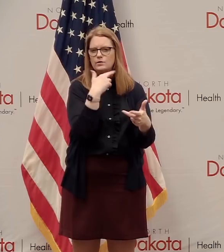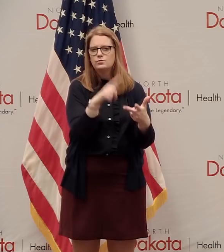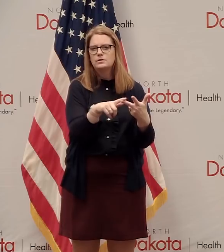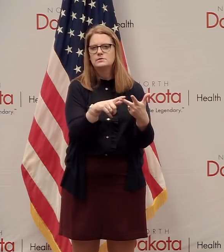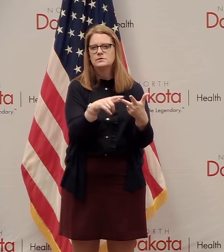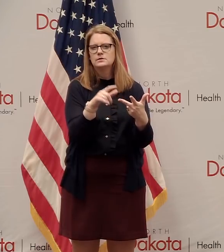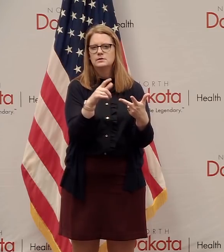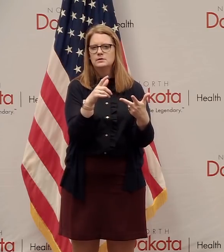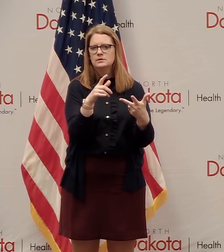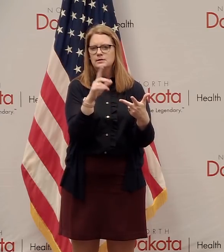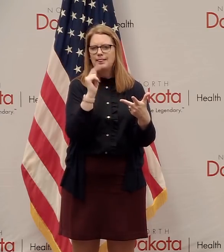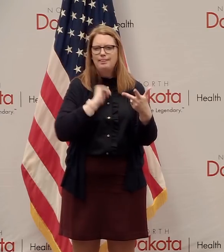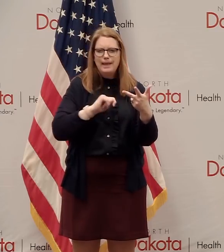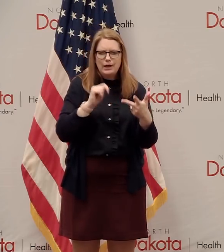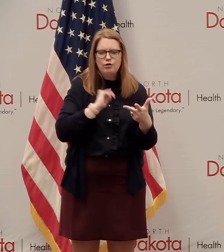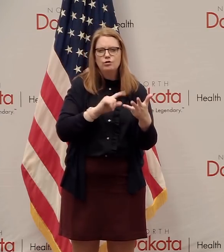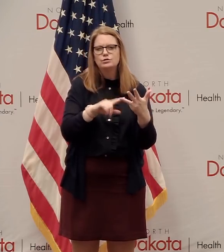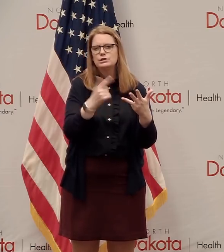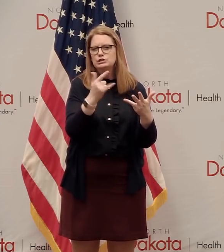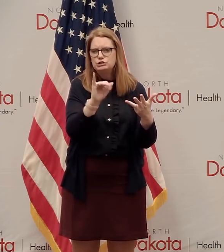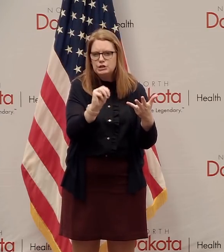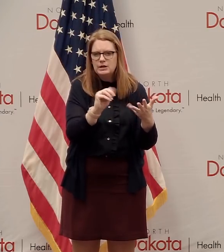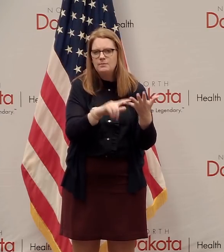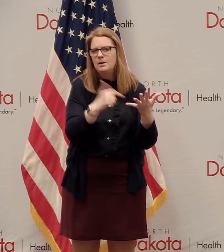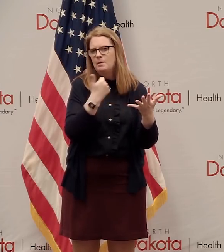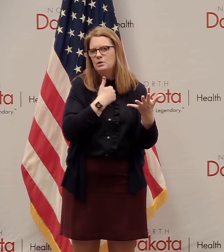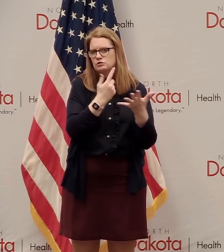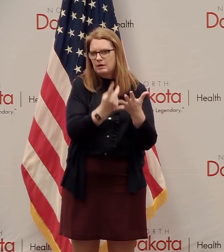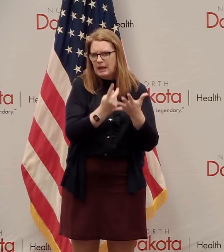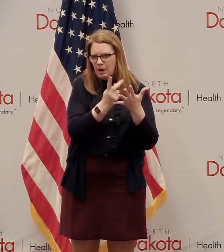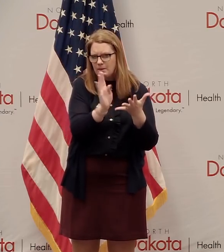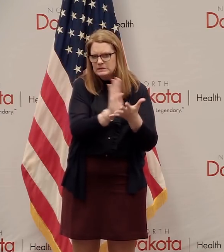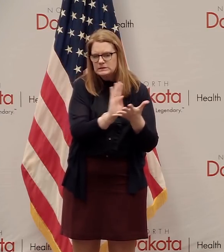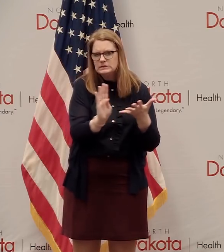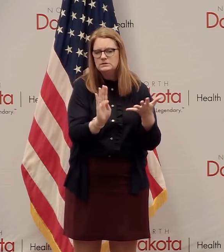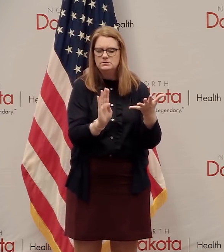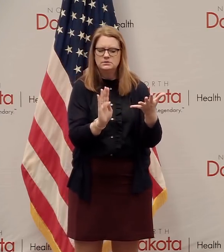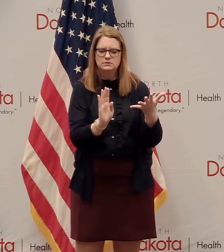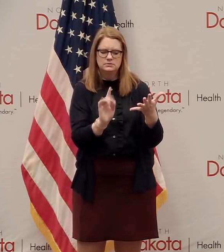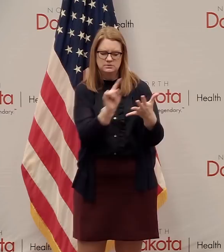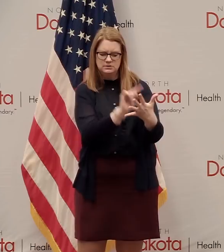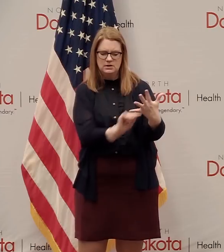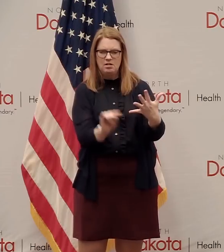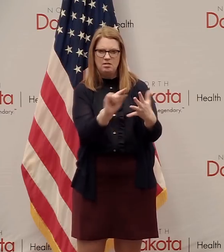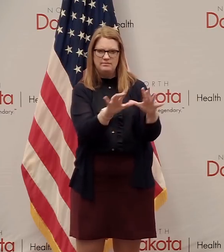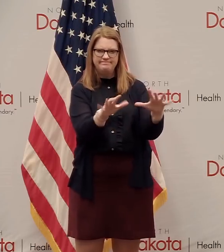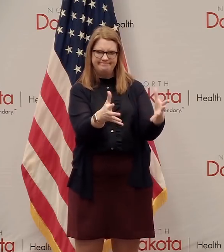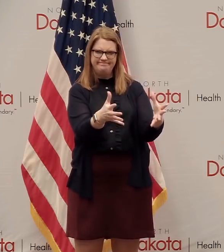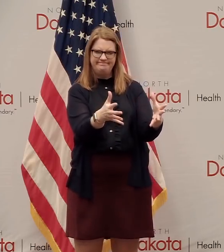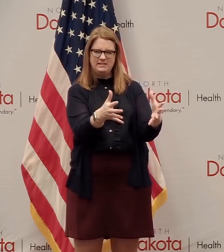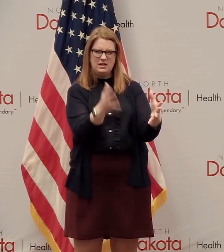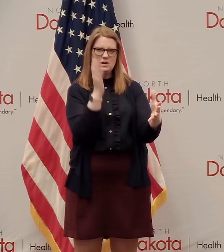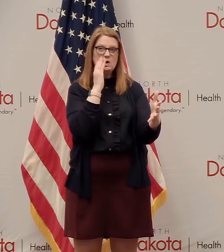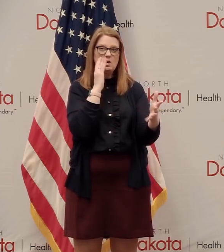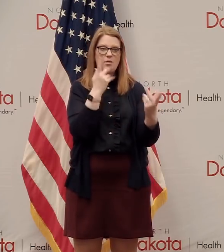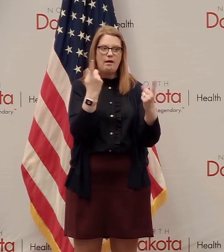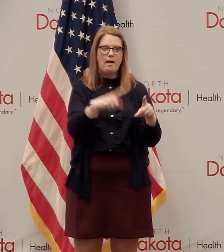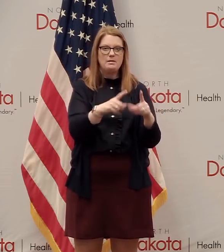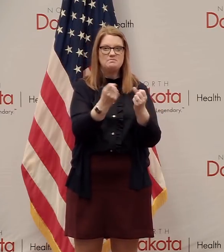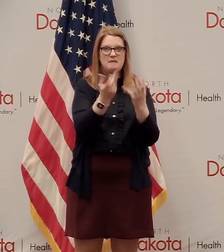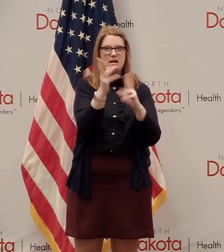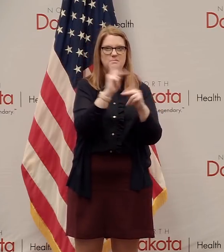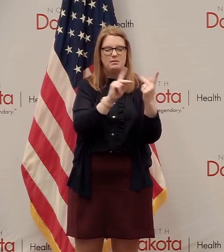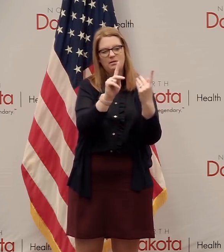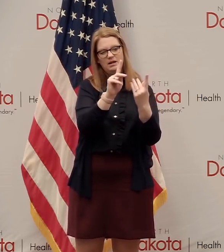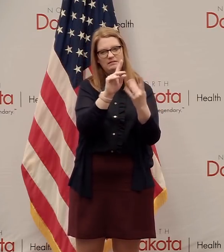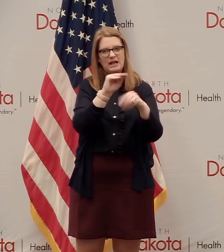restaurants, theaters, gyms, and personal care businesses. Those that have a higher risk of person-to-person contact. We're